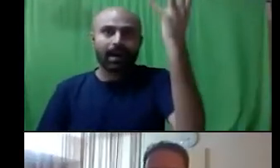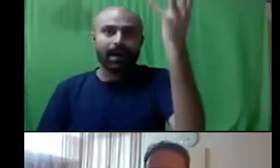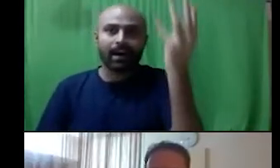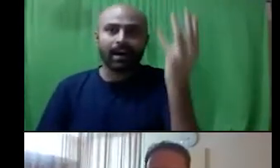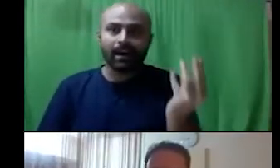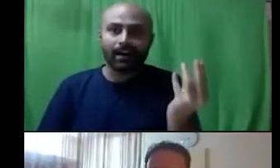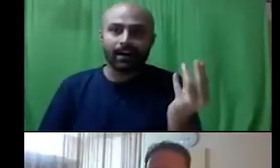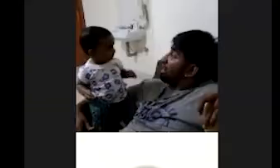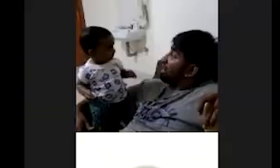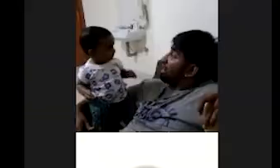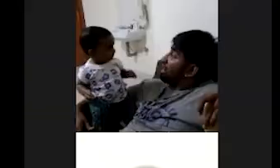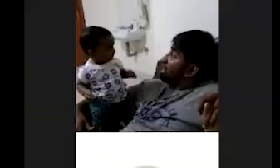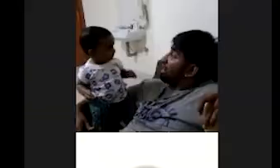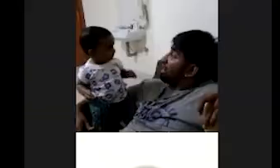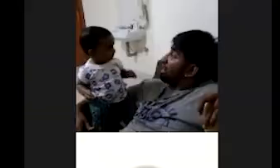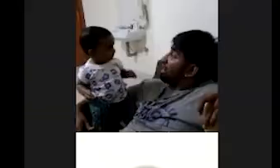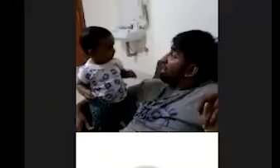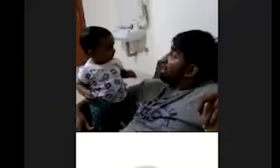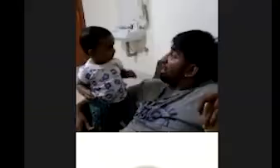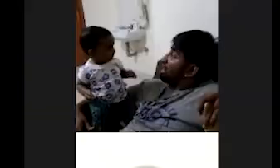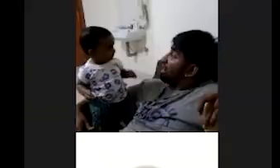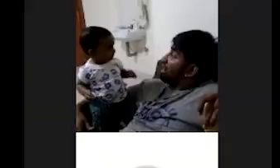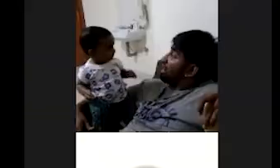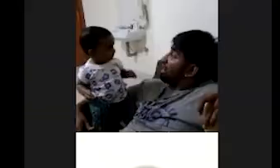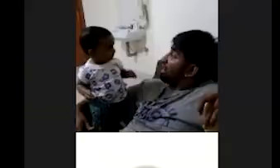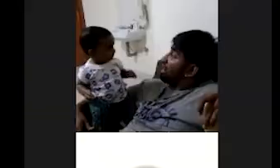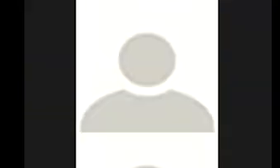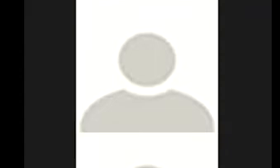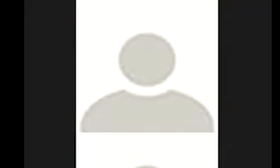Good evening.